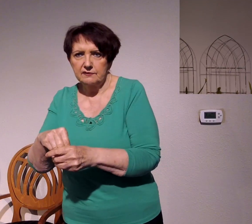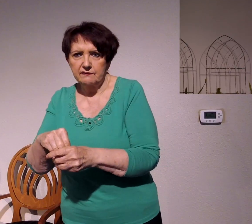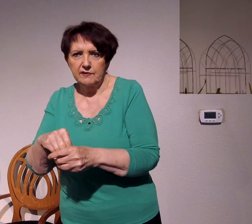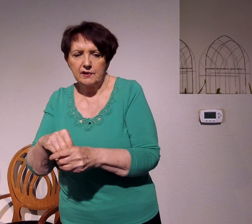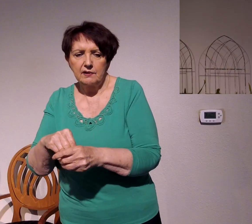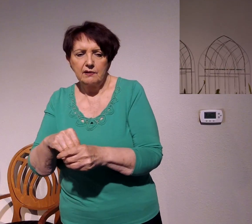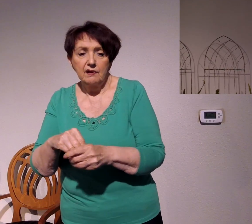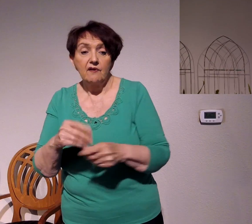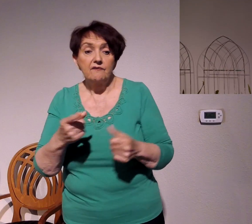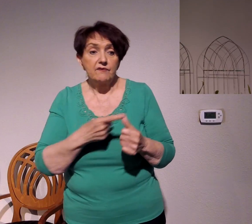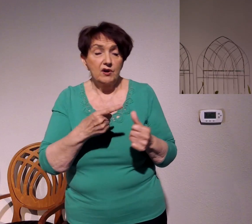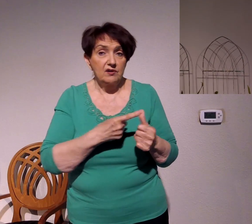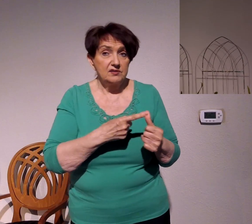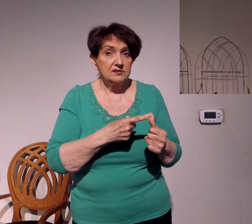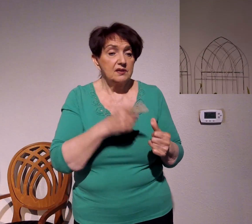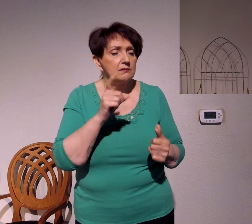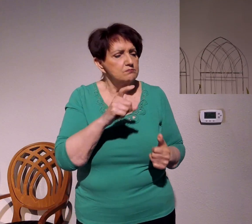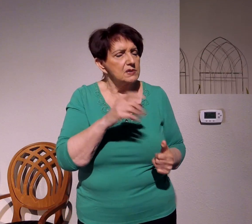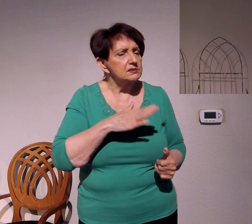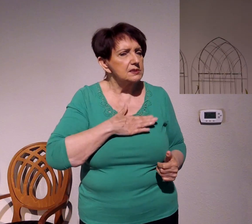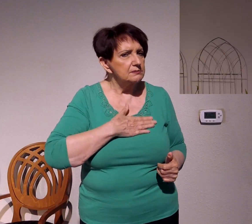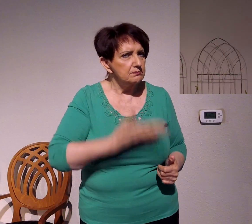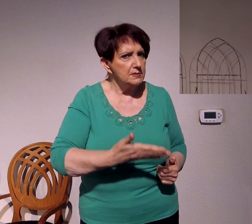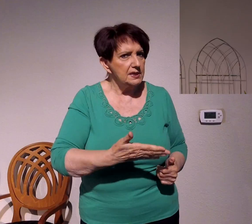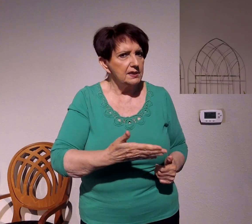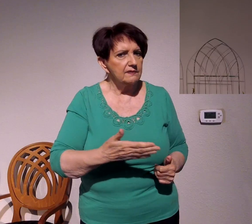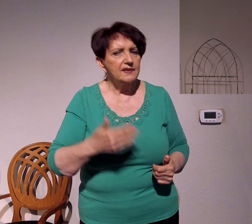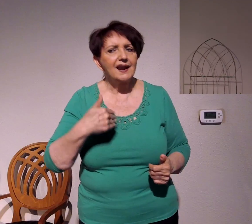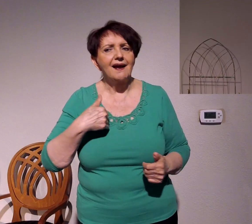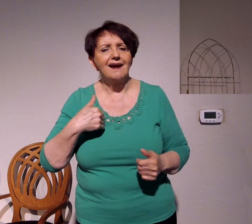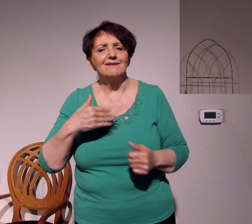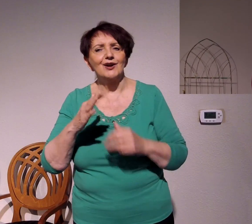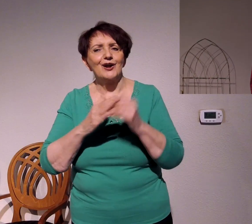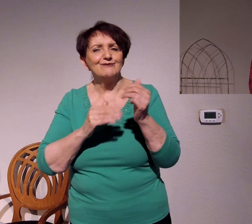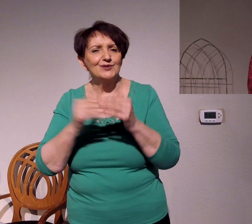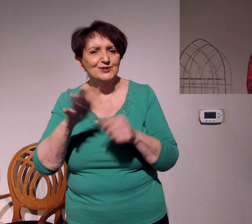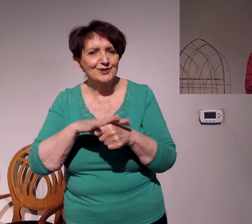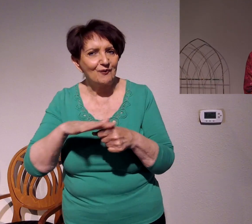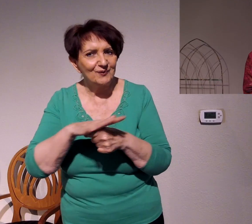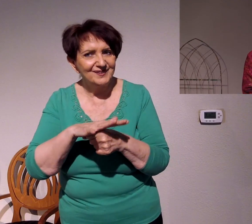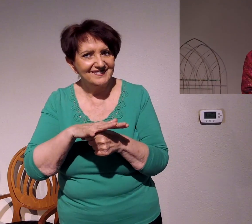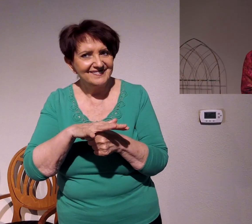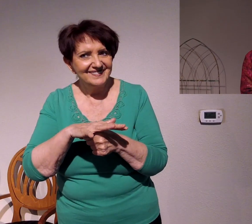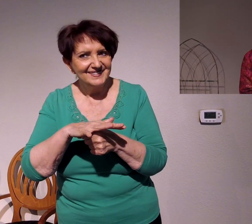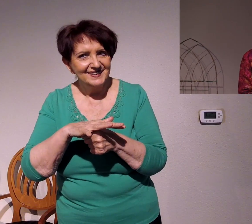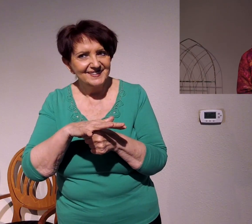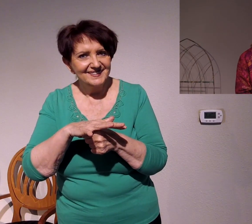to first admit that I actually have a comfort zone.